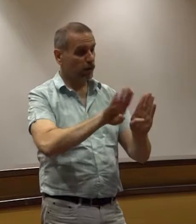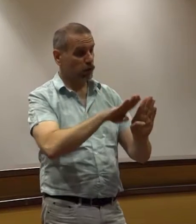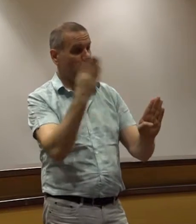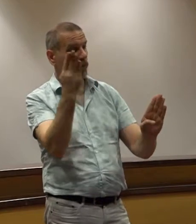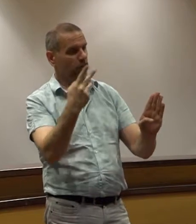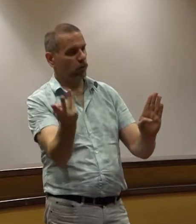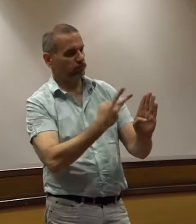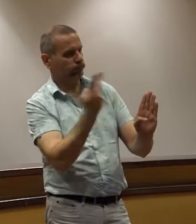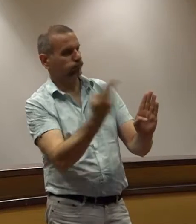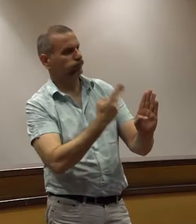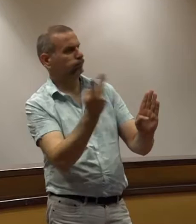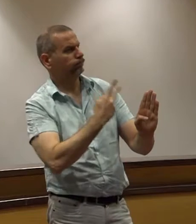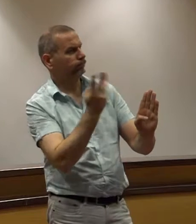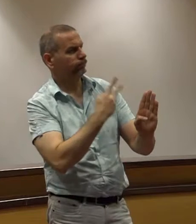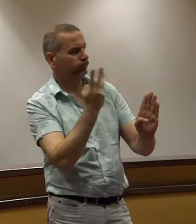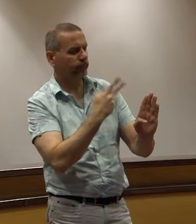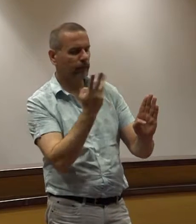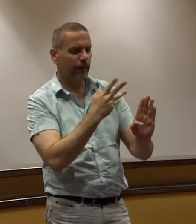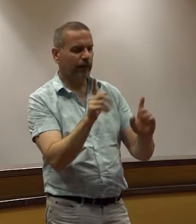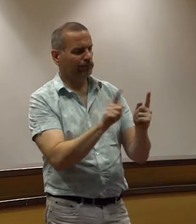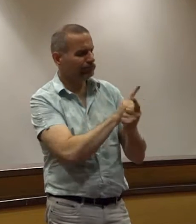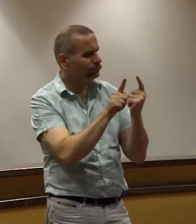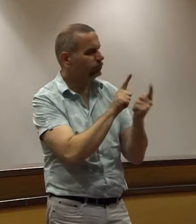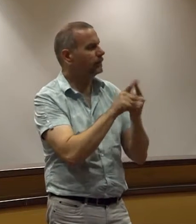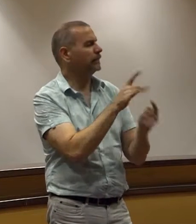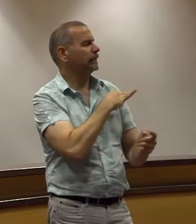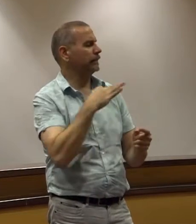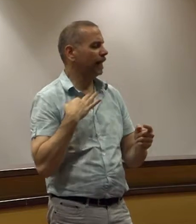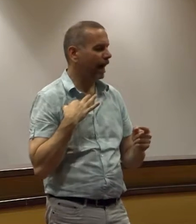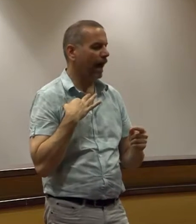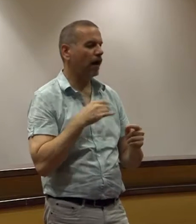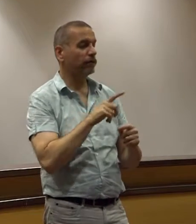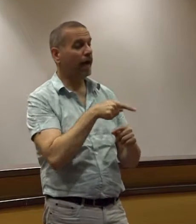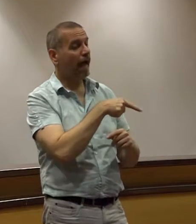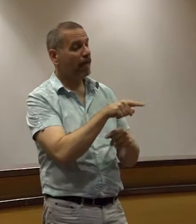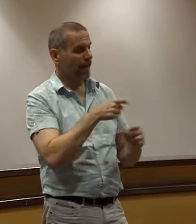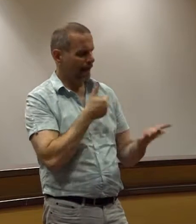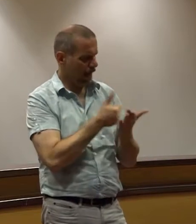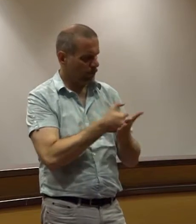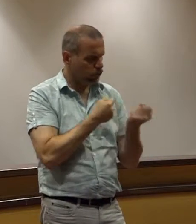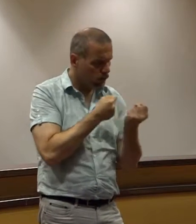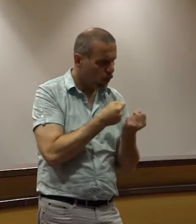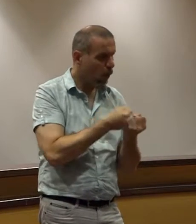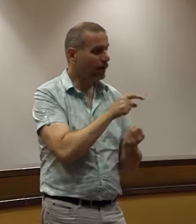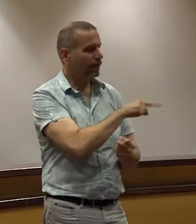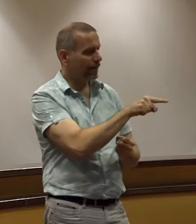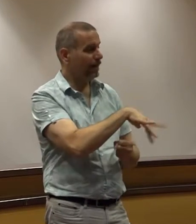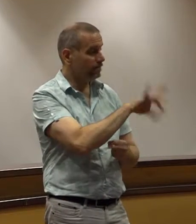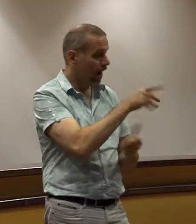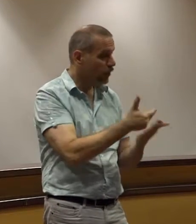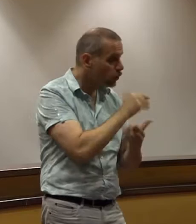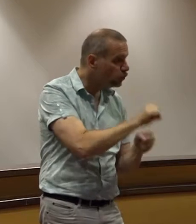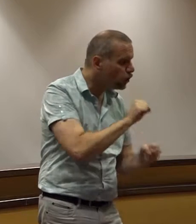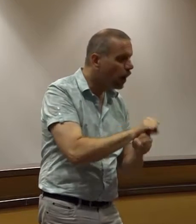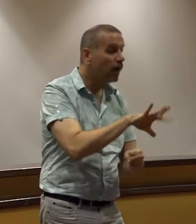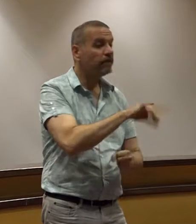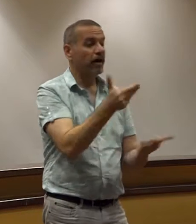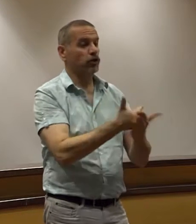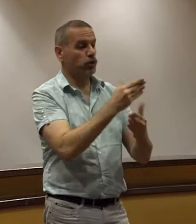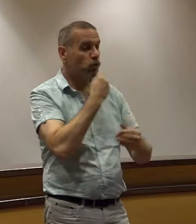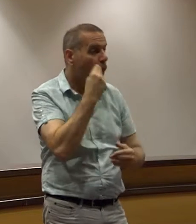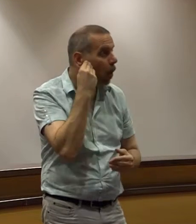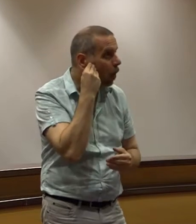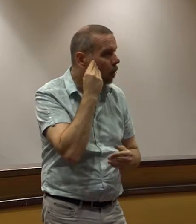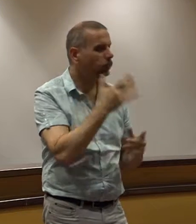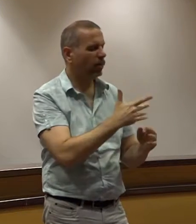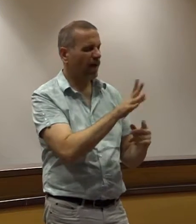to your staff, that then go on to get a job interview and to get a new home, that really makes that